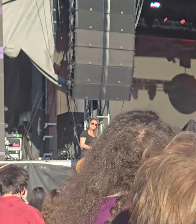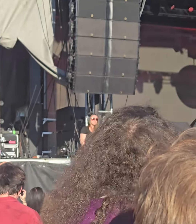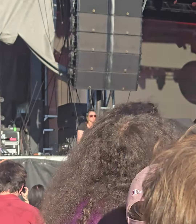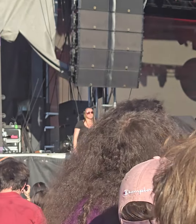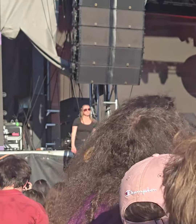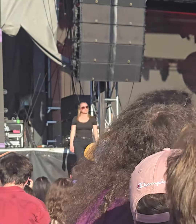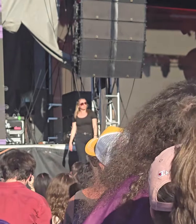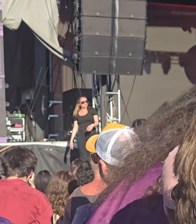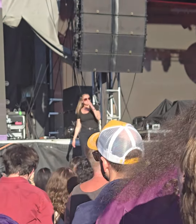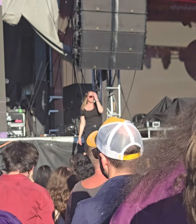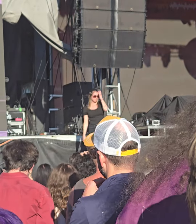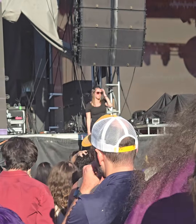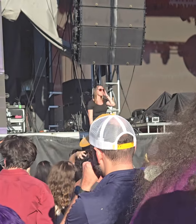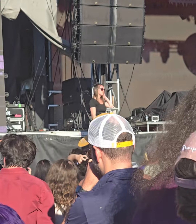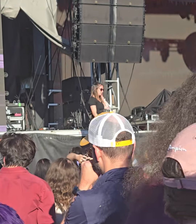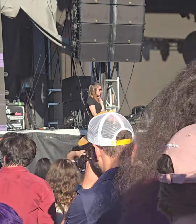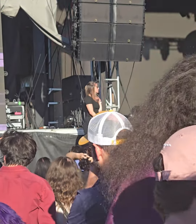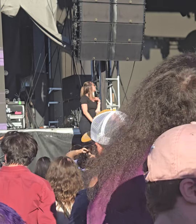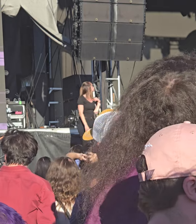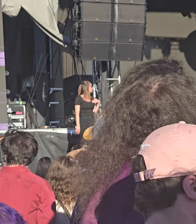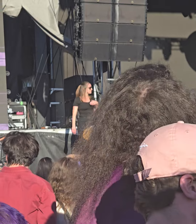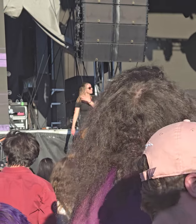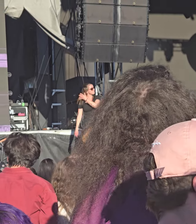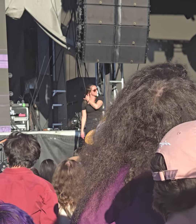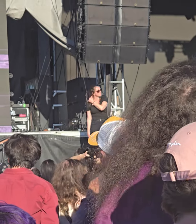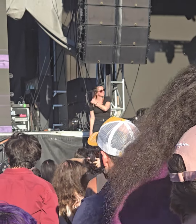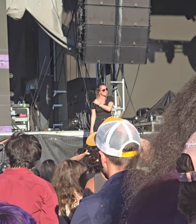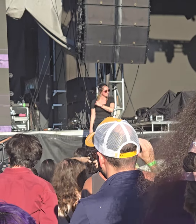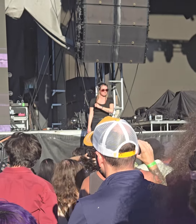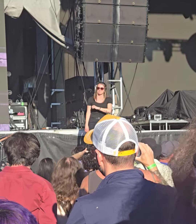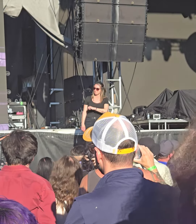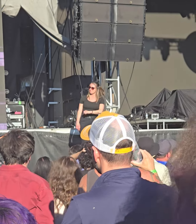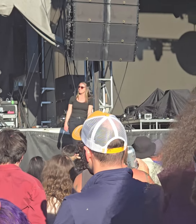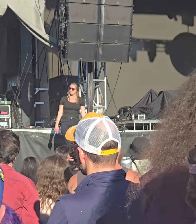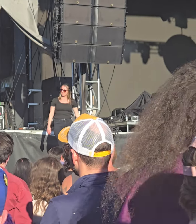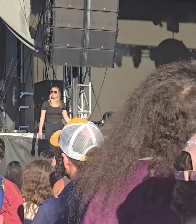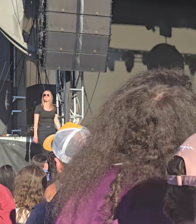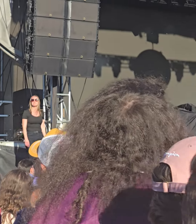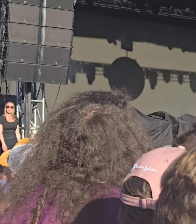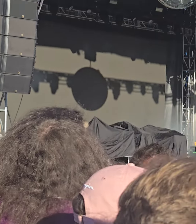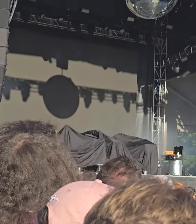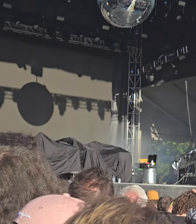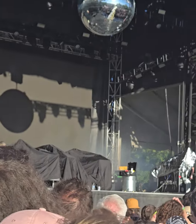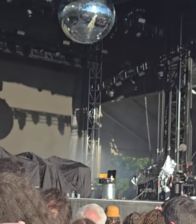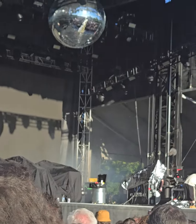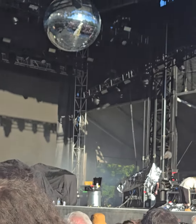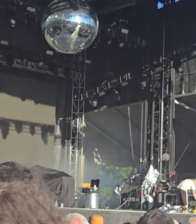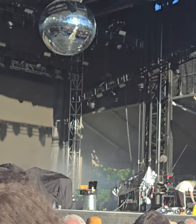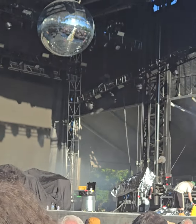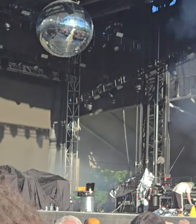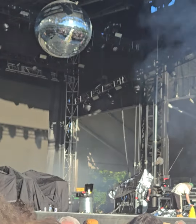can't get out of here